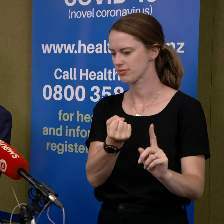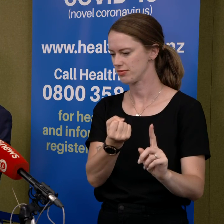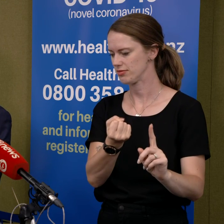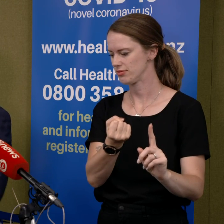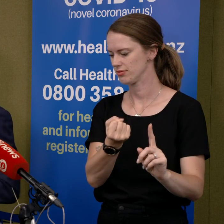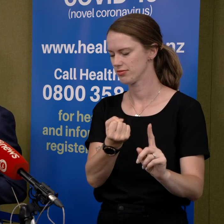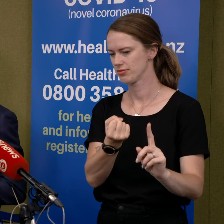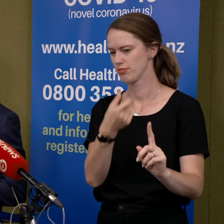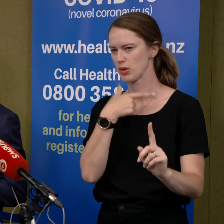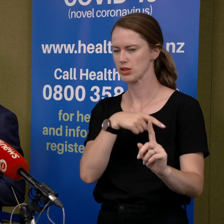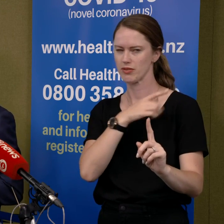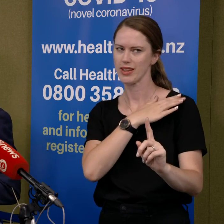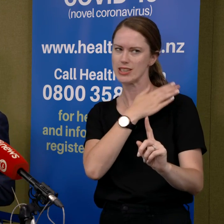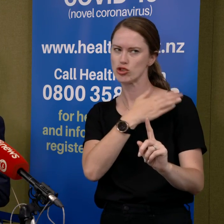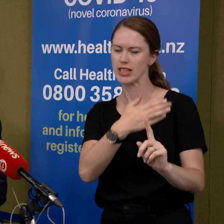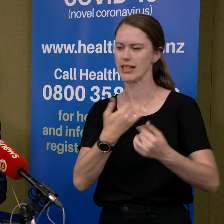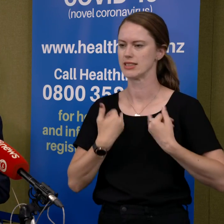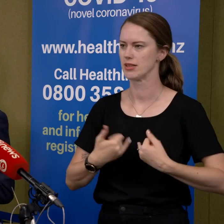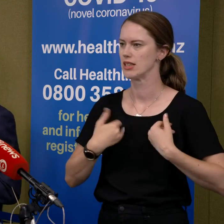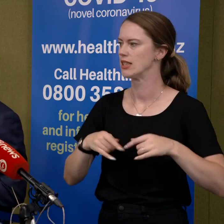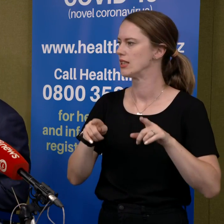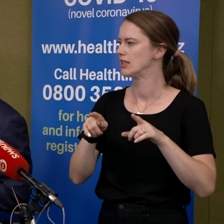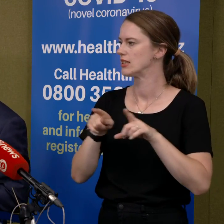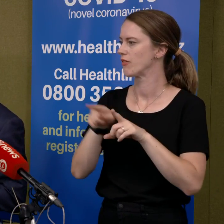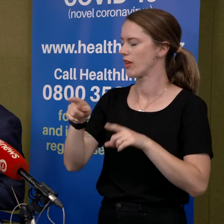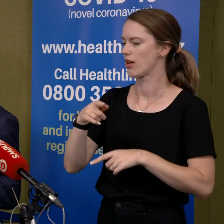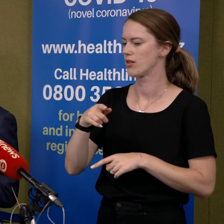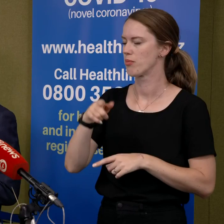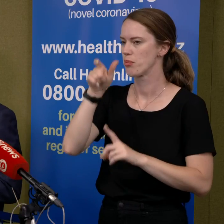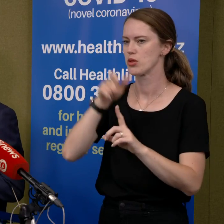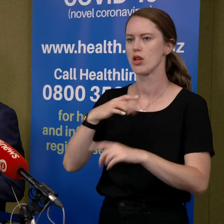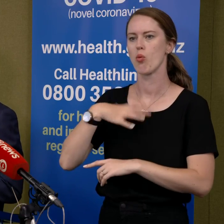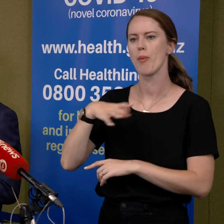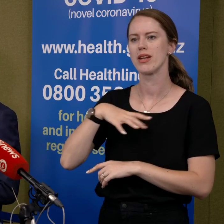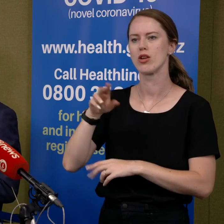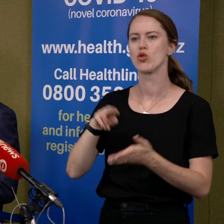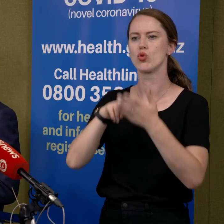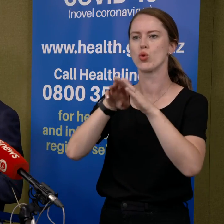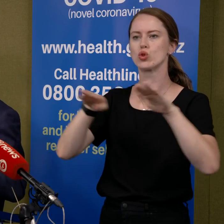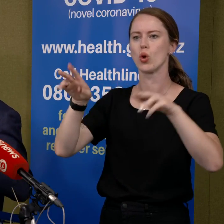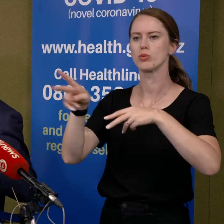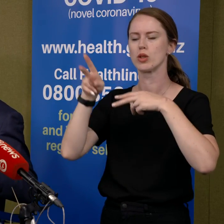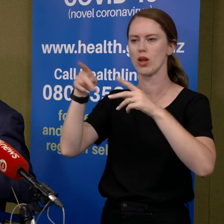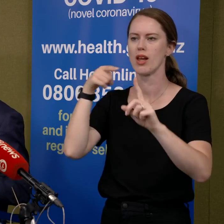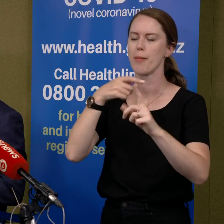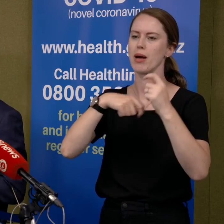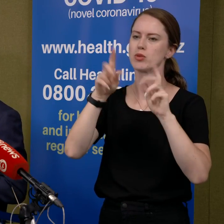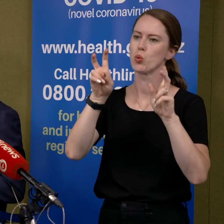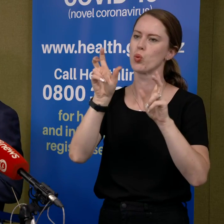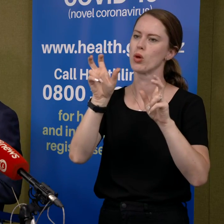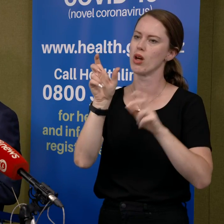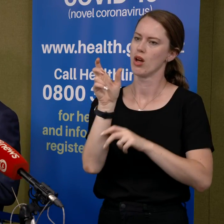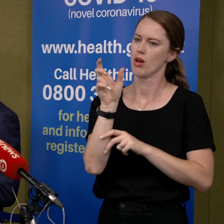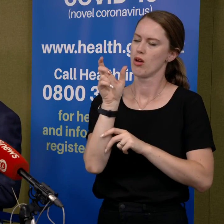the symptoms, as is the case with our person who's in our North Shore Hospital, then that becomes a probable